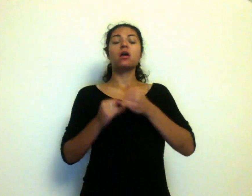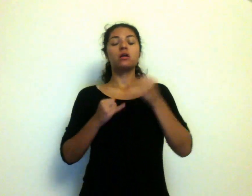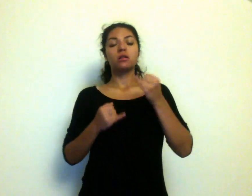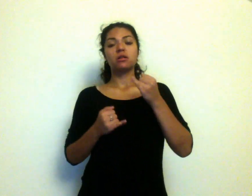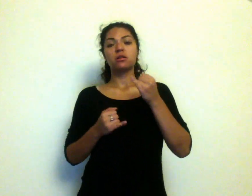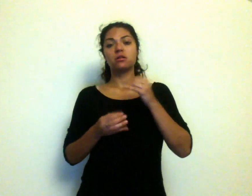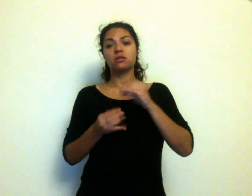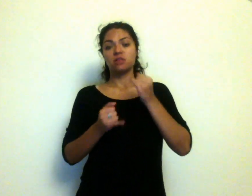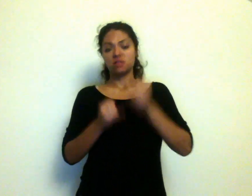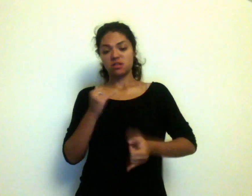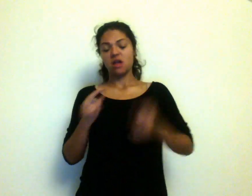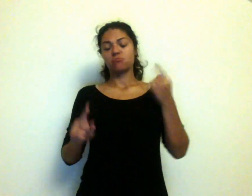too much too soon.